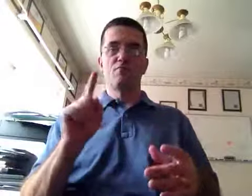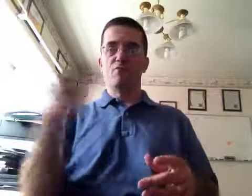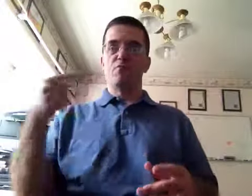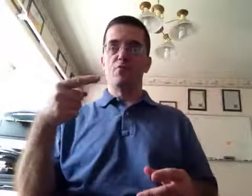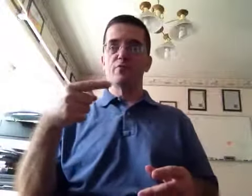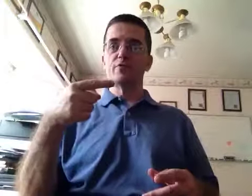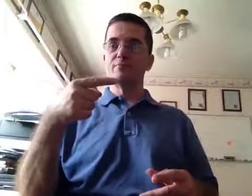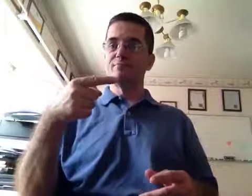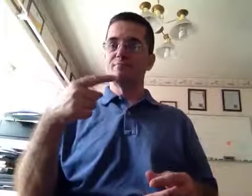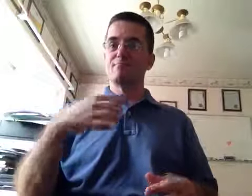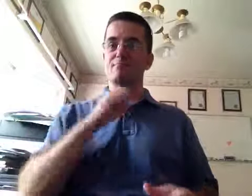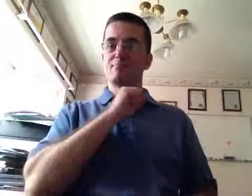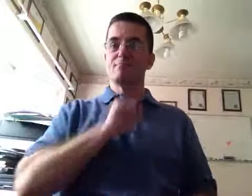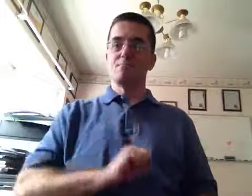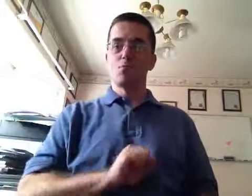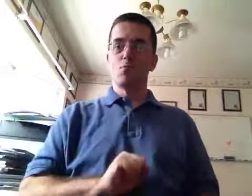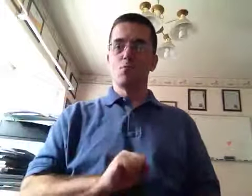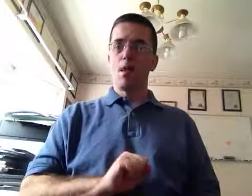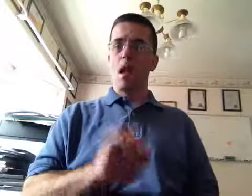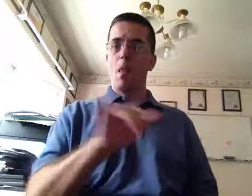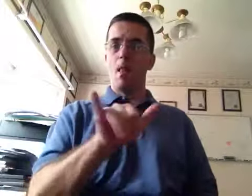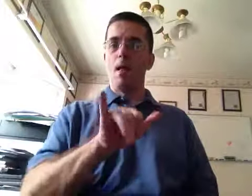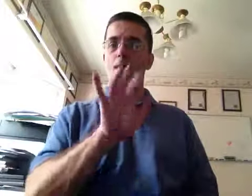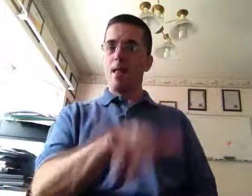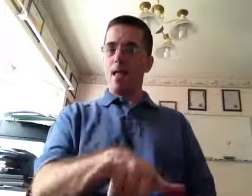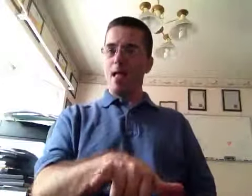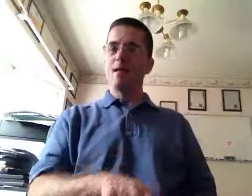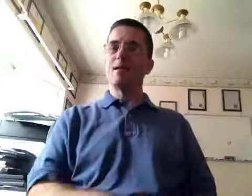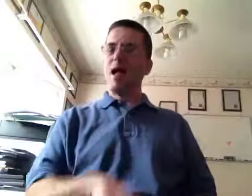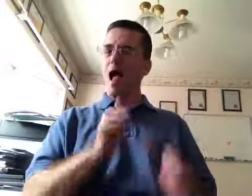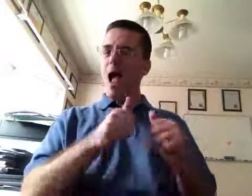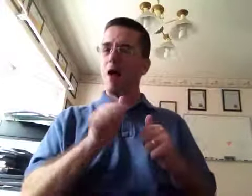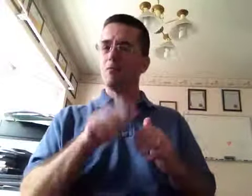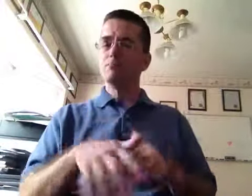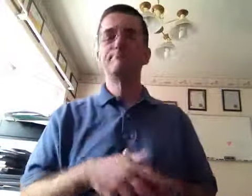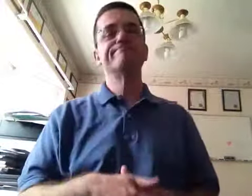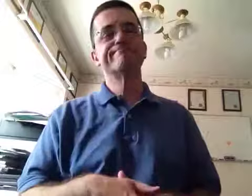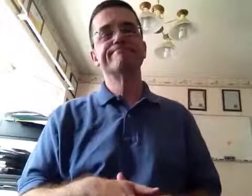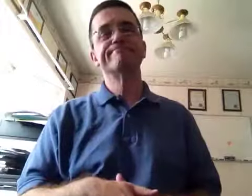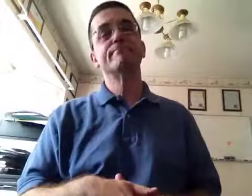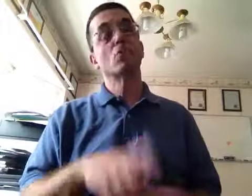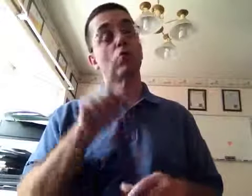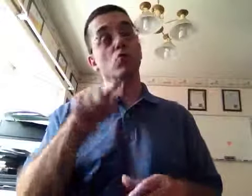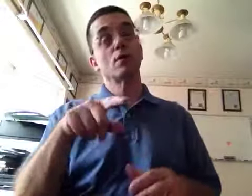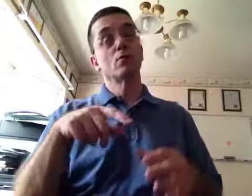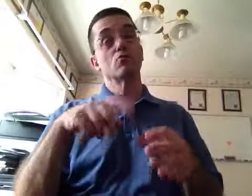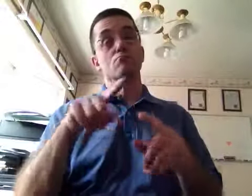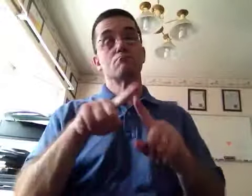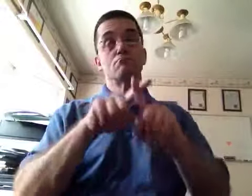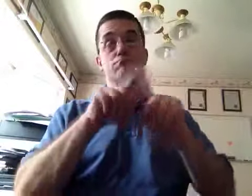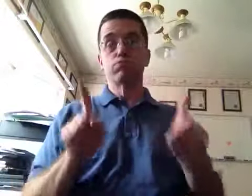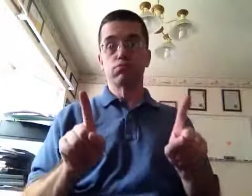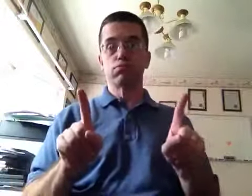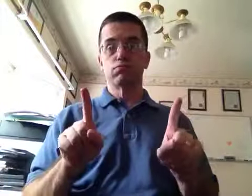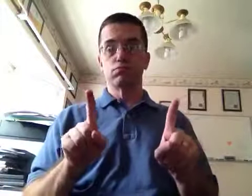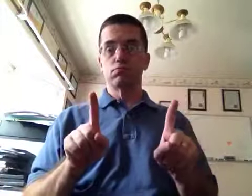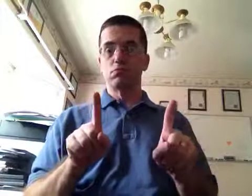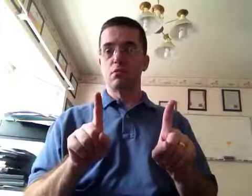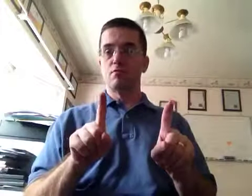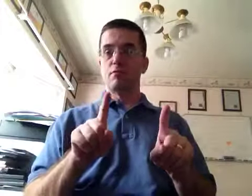shirt where Superman has appeared on the scene to solve their problems? How do you do that? Well, you've got to do some things to set yourself apart in the job hunt. And sitting at your computer